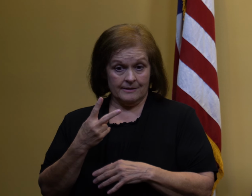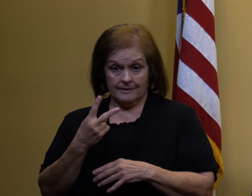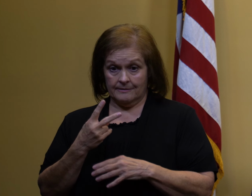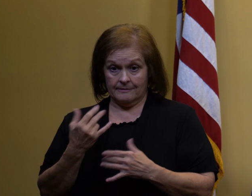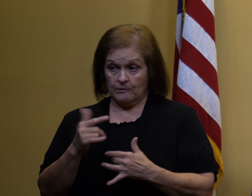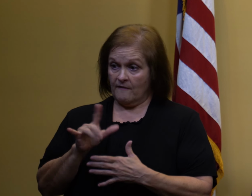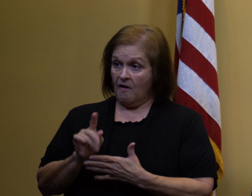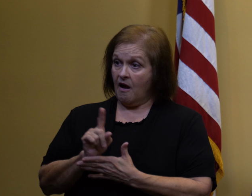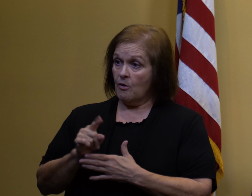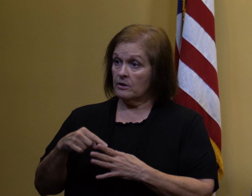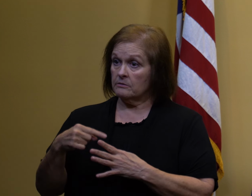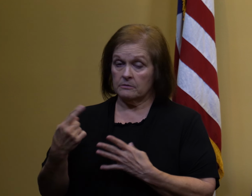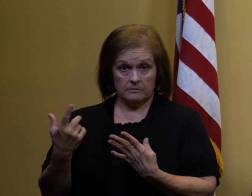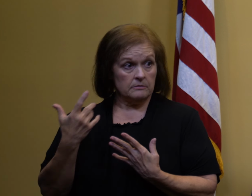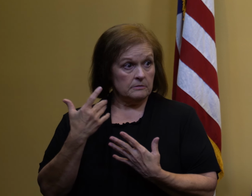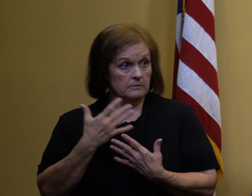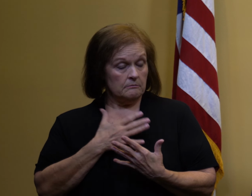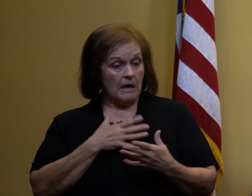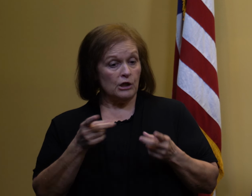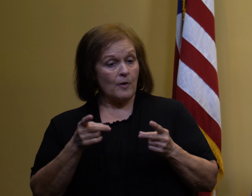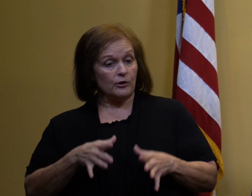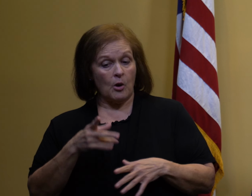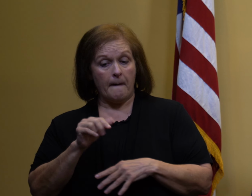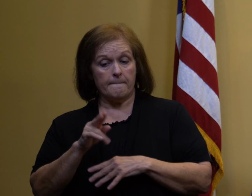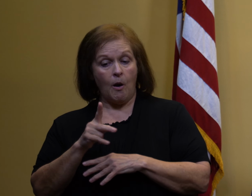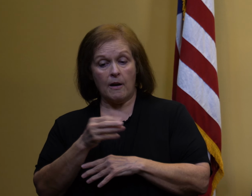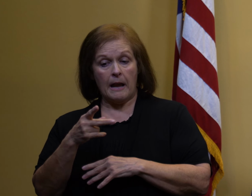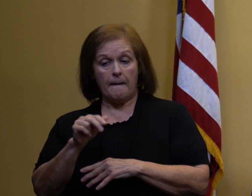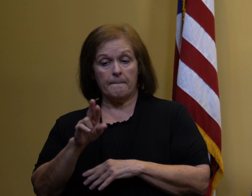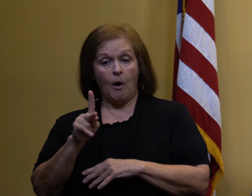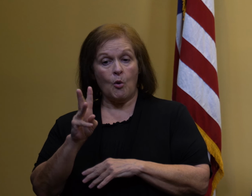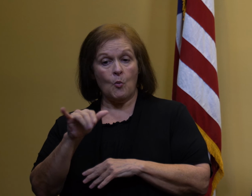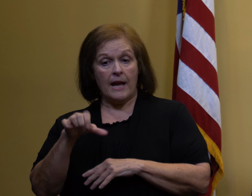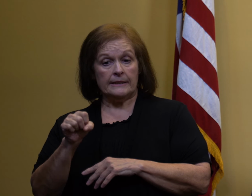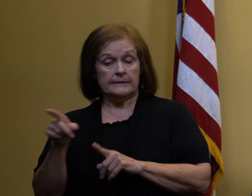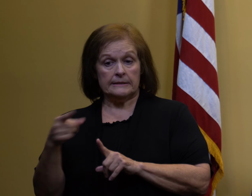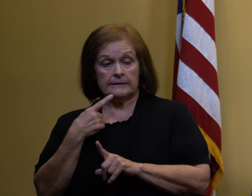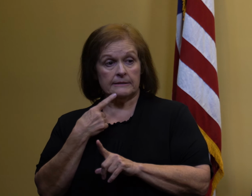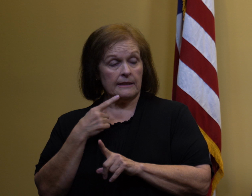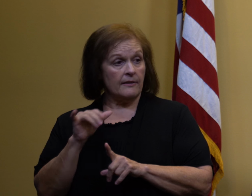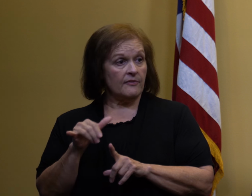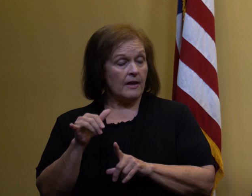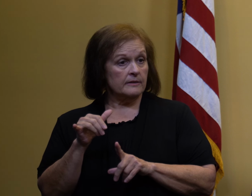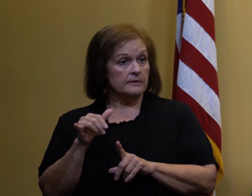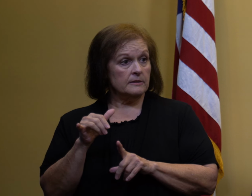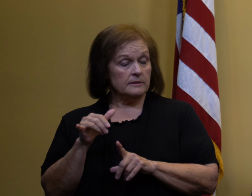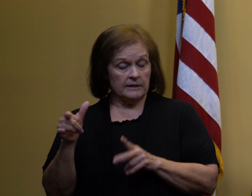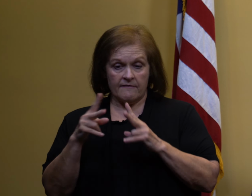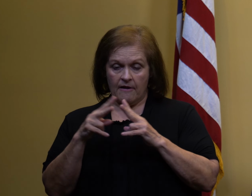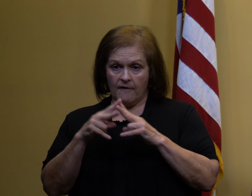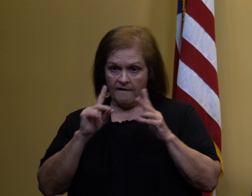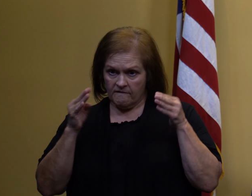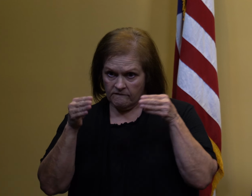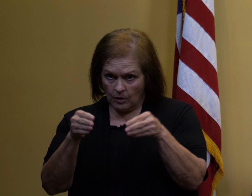hours. And so I know that my director of Park and Parkways is very focused